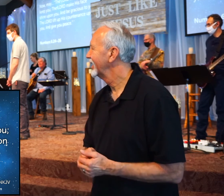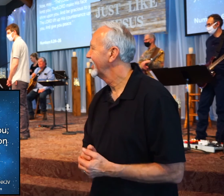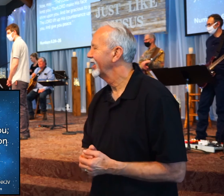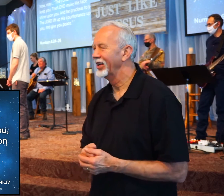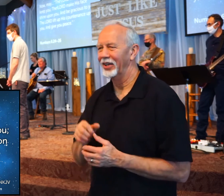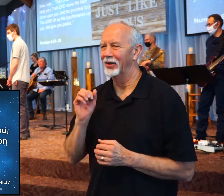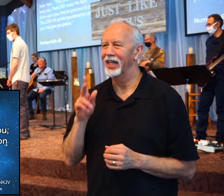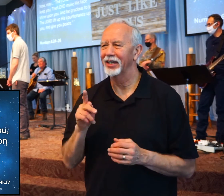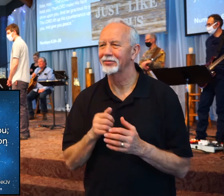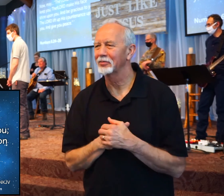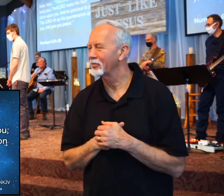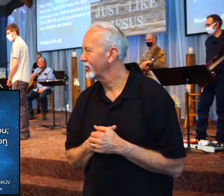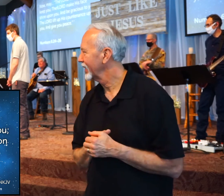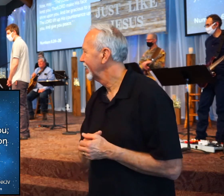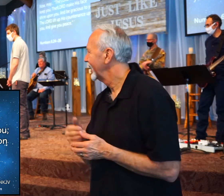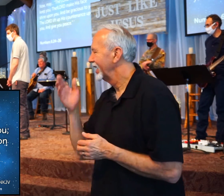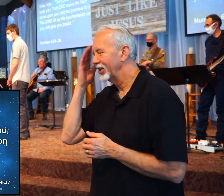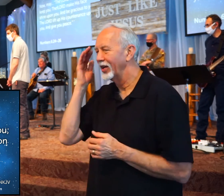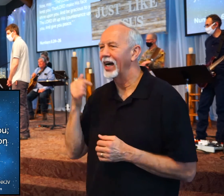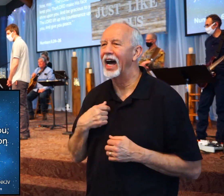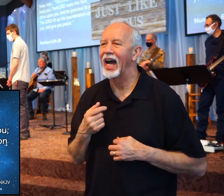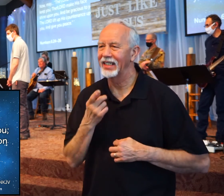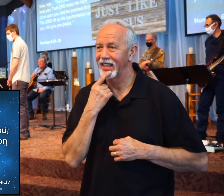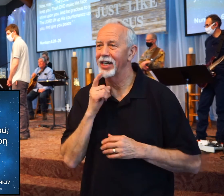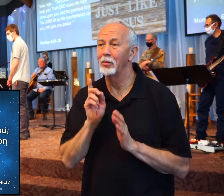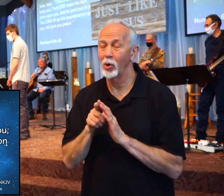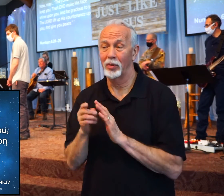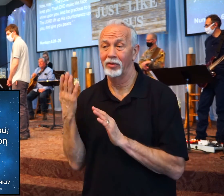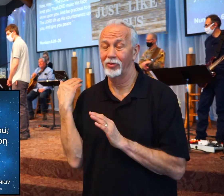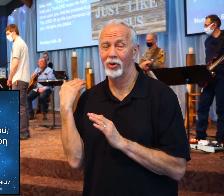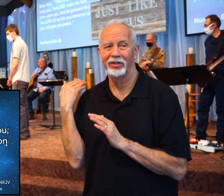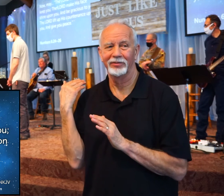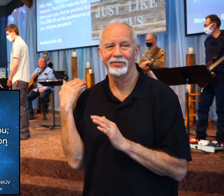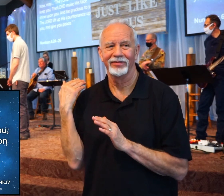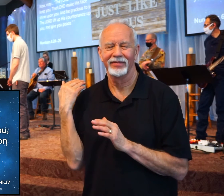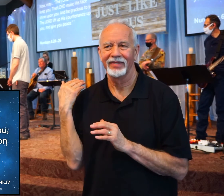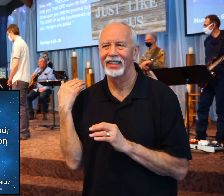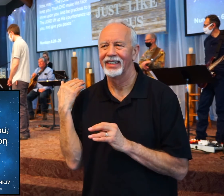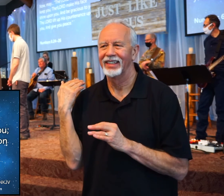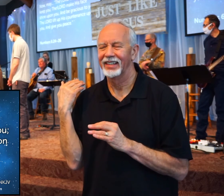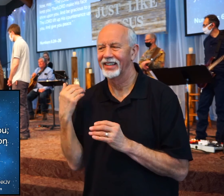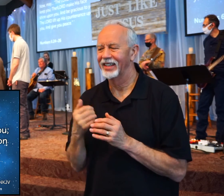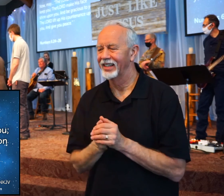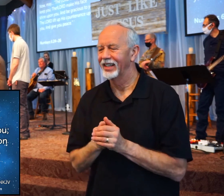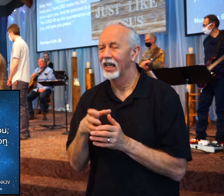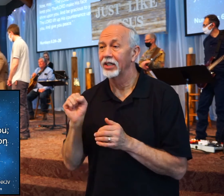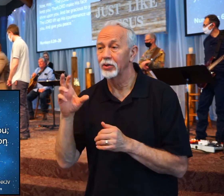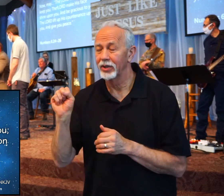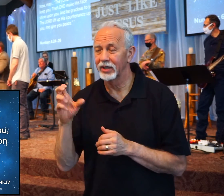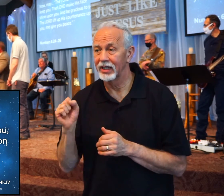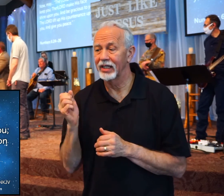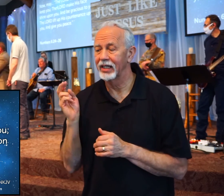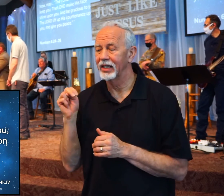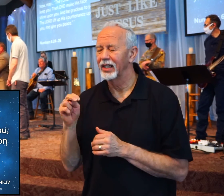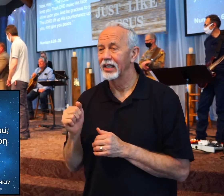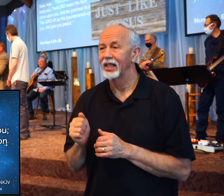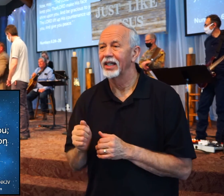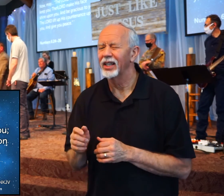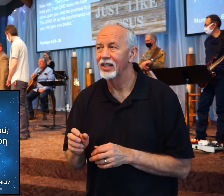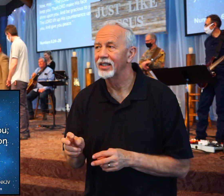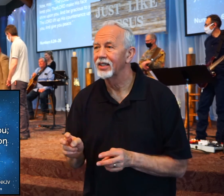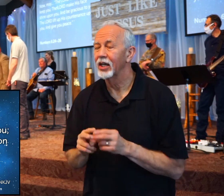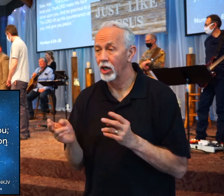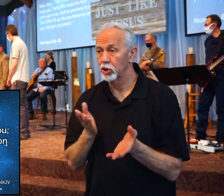Okay. You know, I said just a moment ago that Susan is very, and Rich